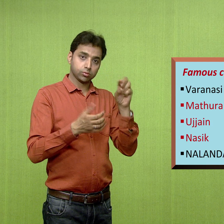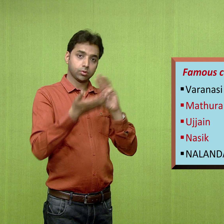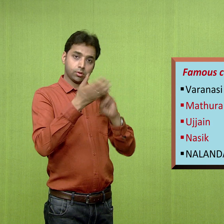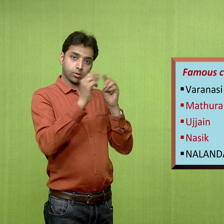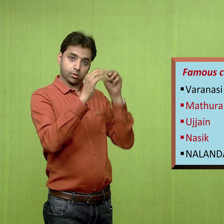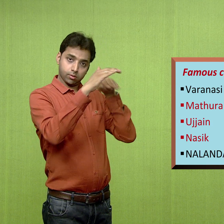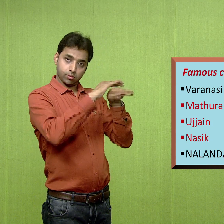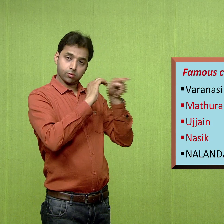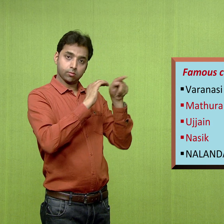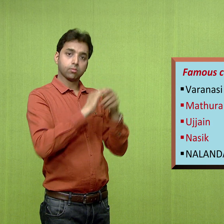and Nasik.